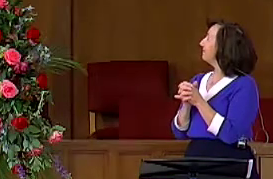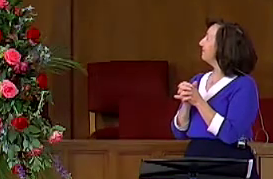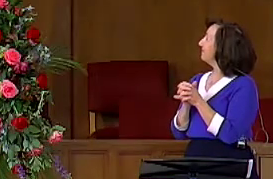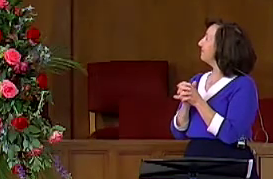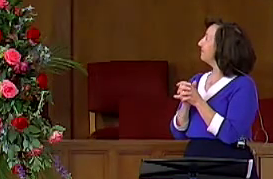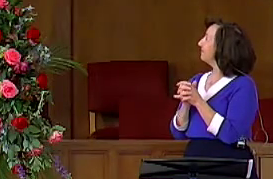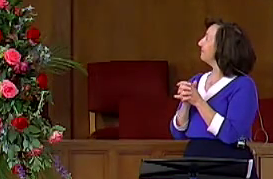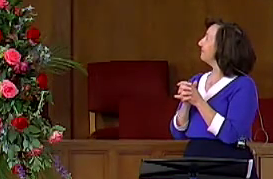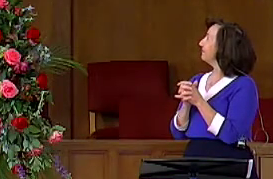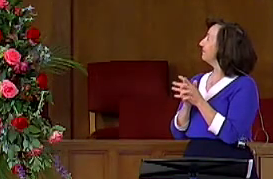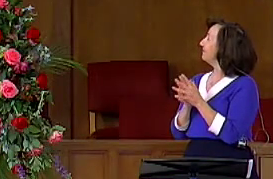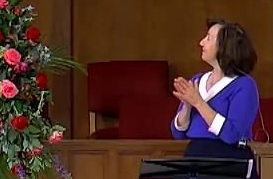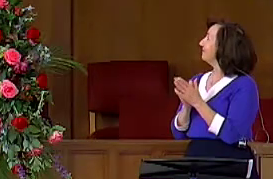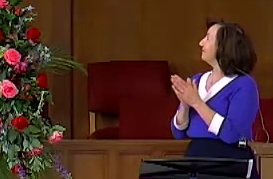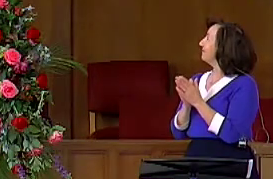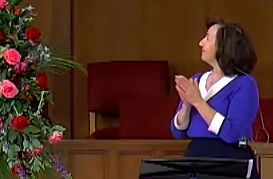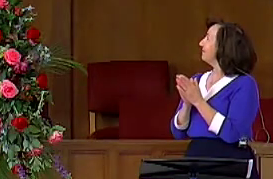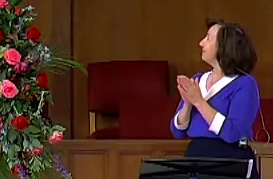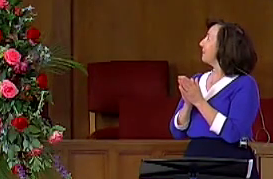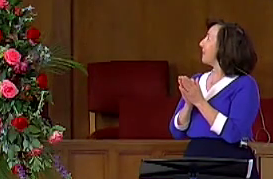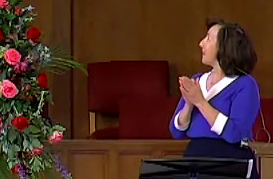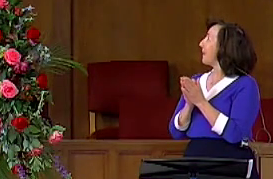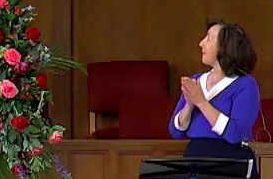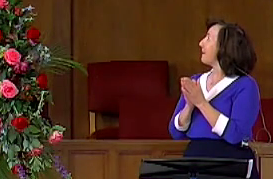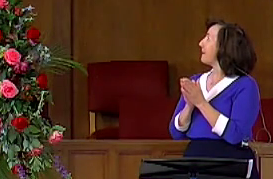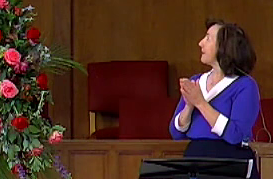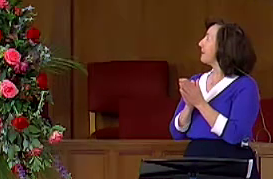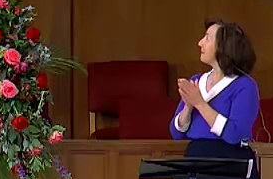Okay, that's when it started. Gotcha.